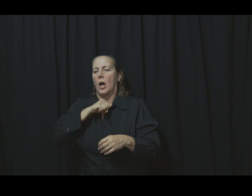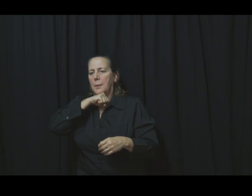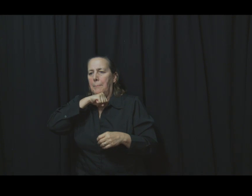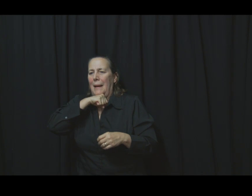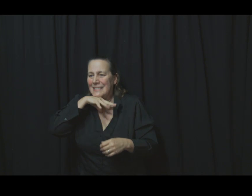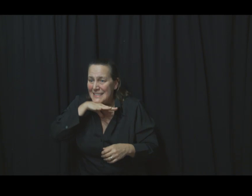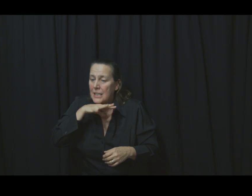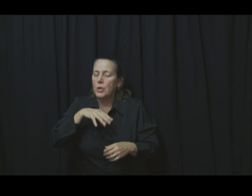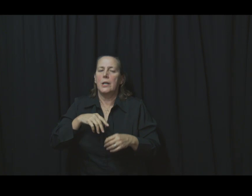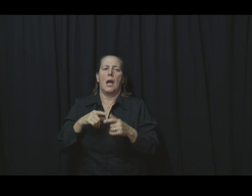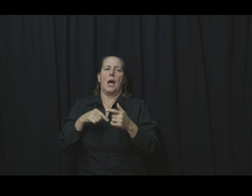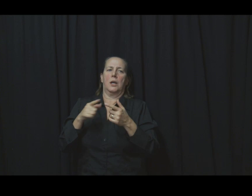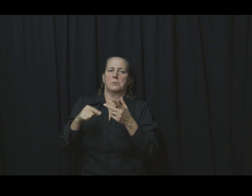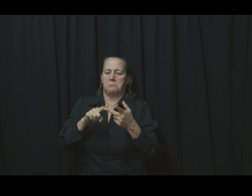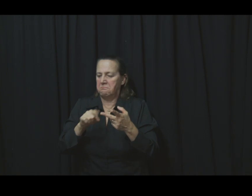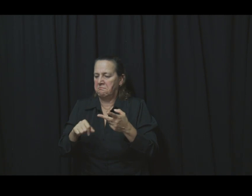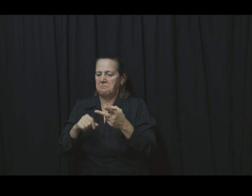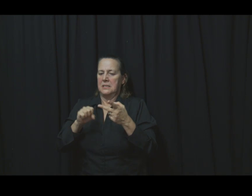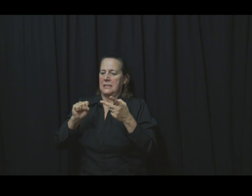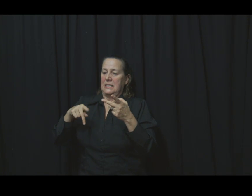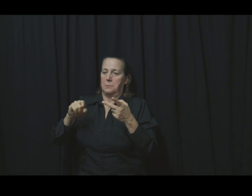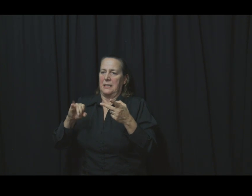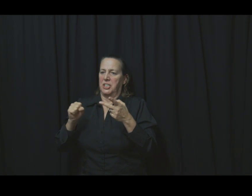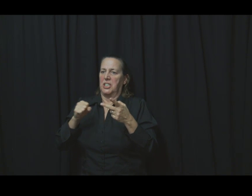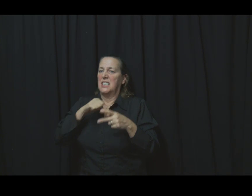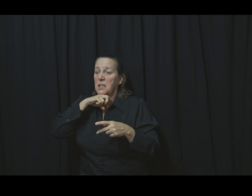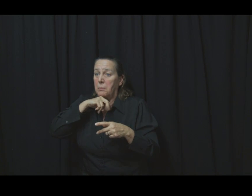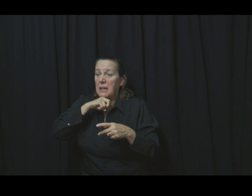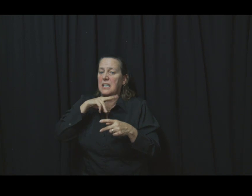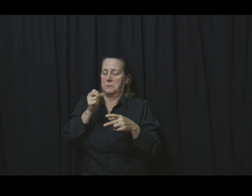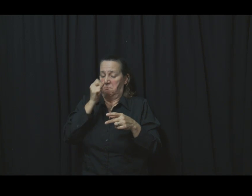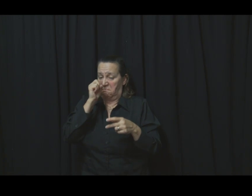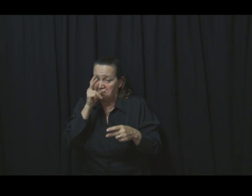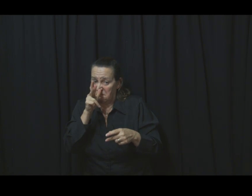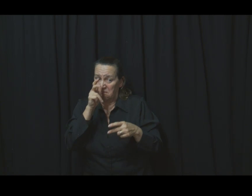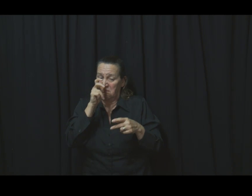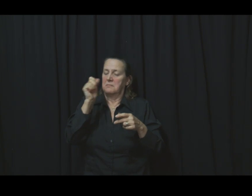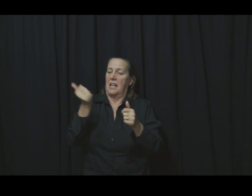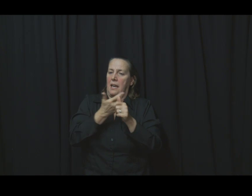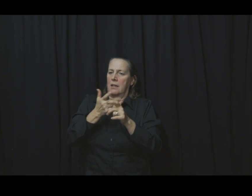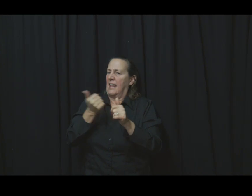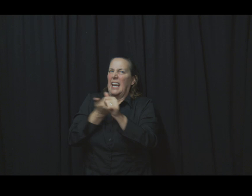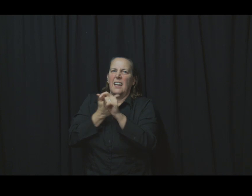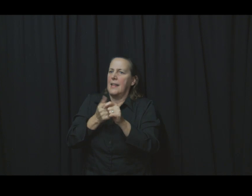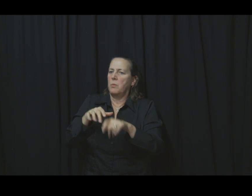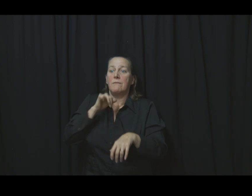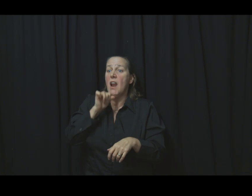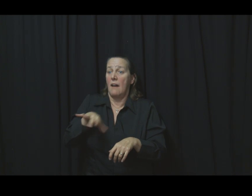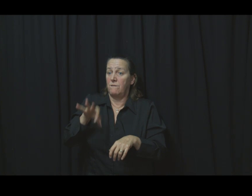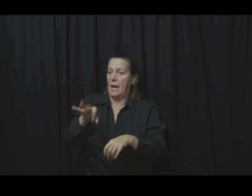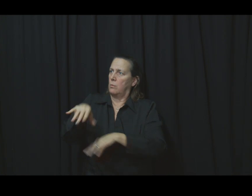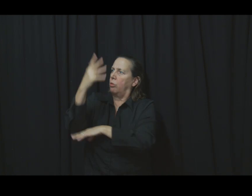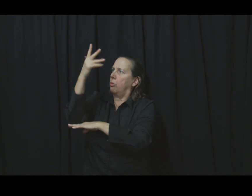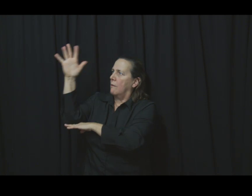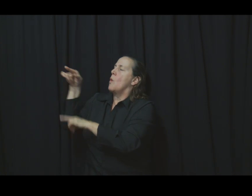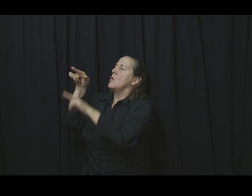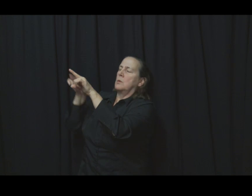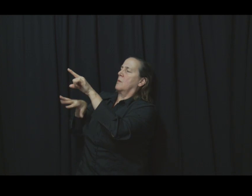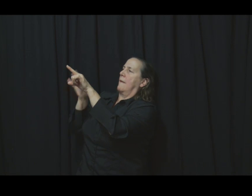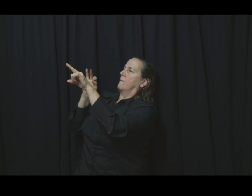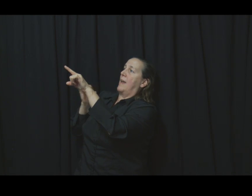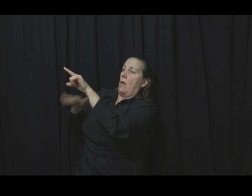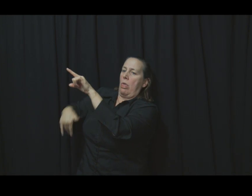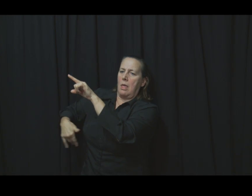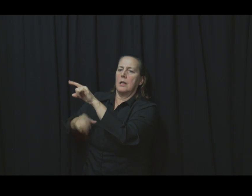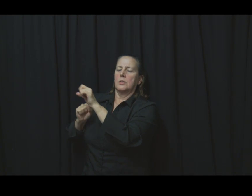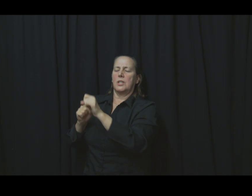all the beetles that must be extant in the tropical rainforest that we haven't found. So we'll take a number which I think